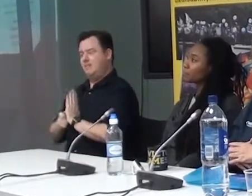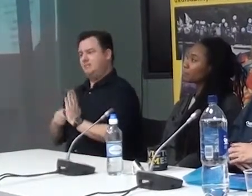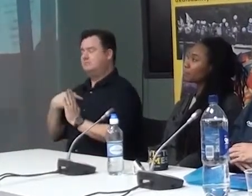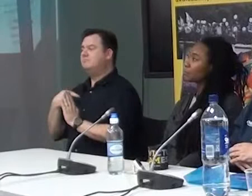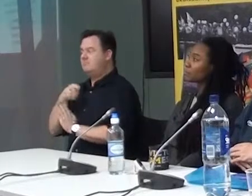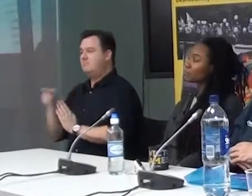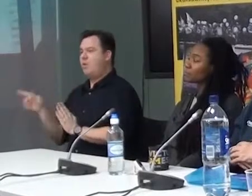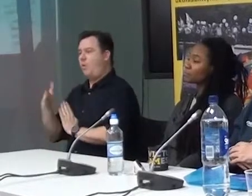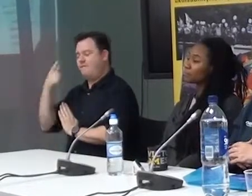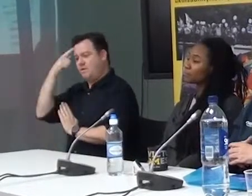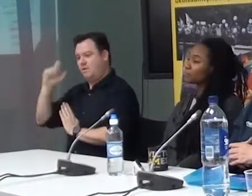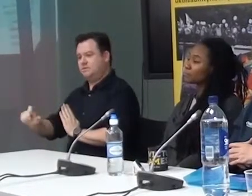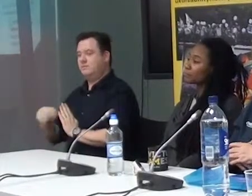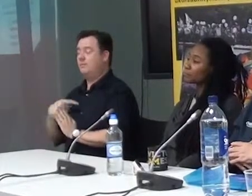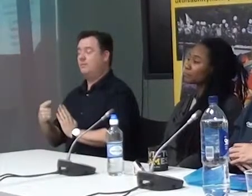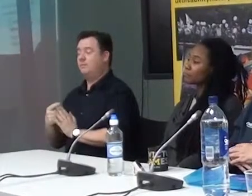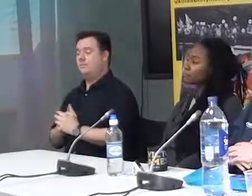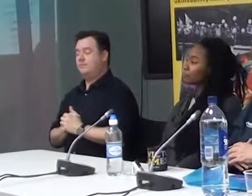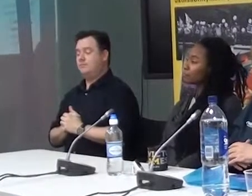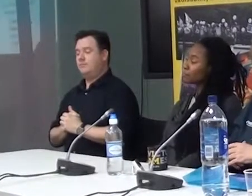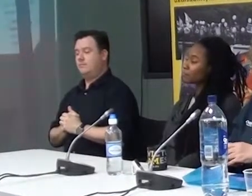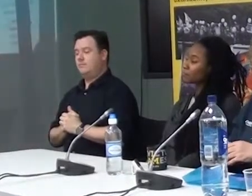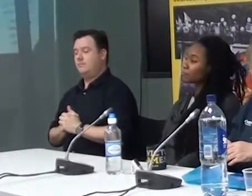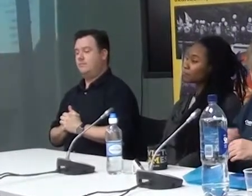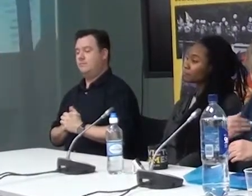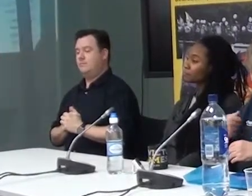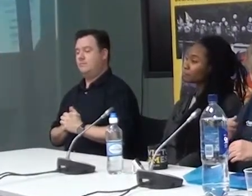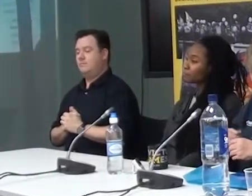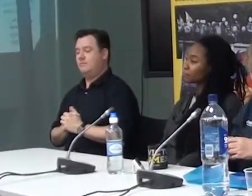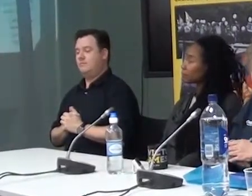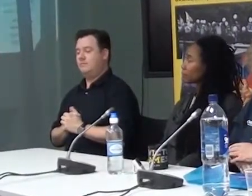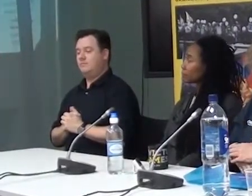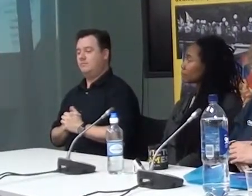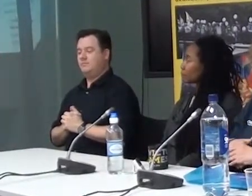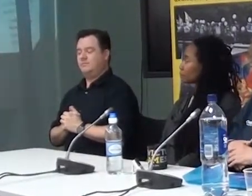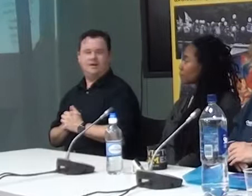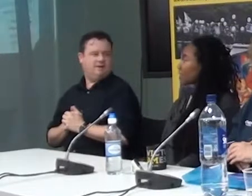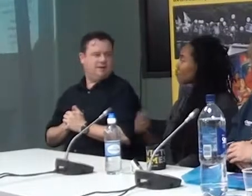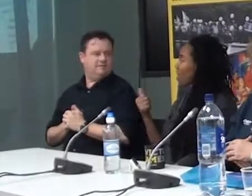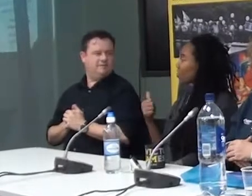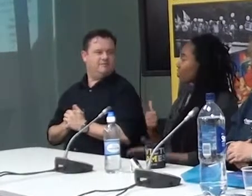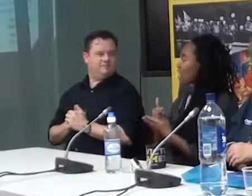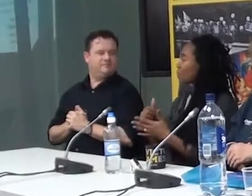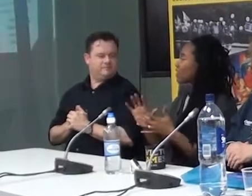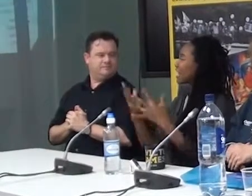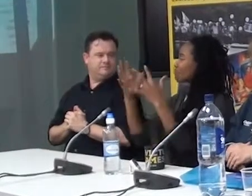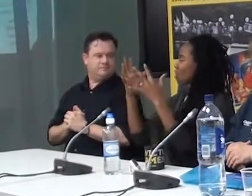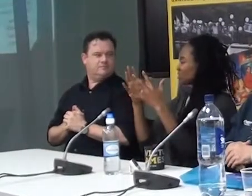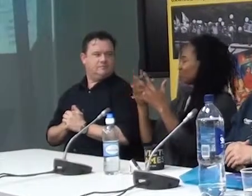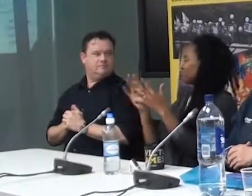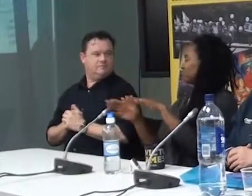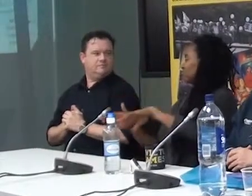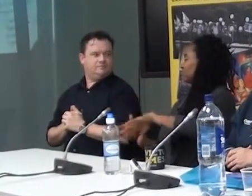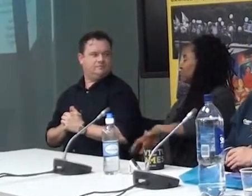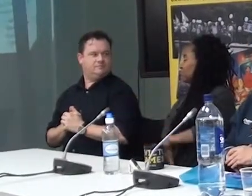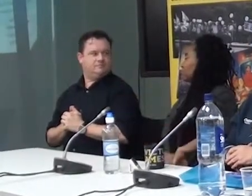Rather than a land fit for heroes, it was more out of sight, out of mind if you had been disabled by that conflict. Yet the experience of